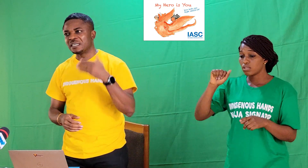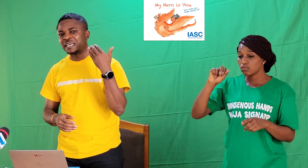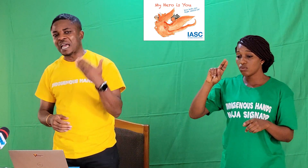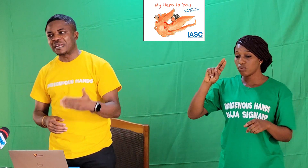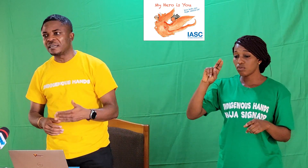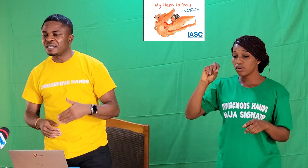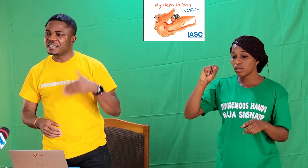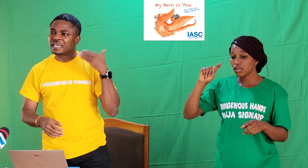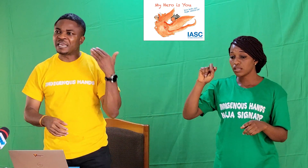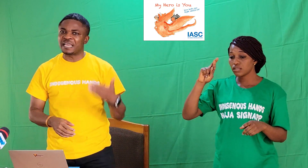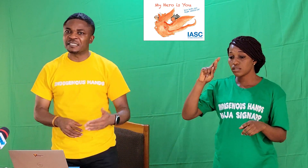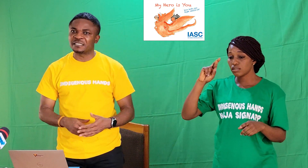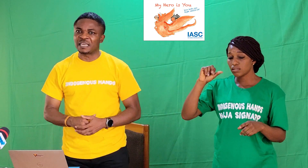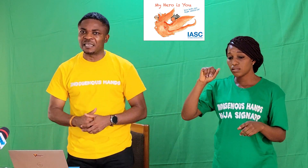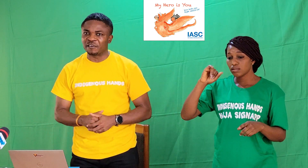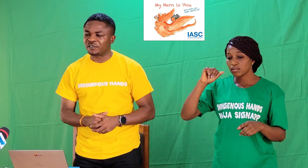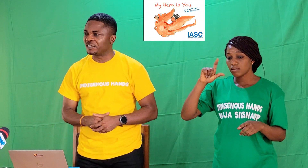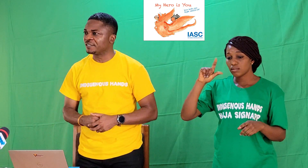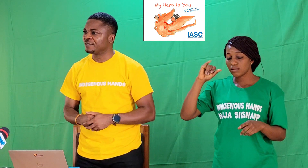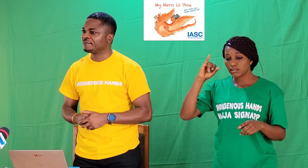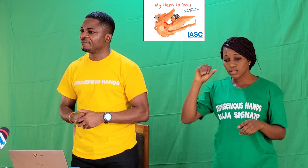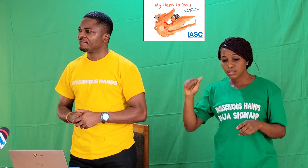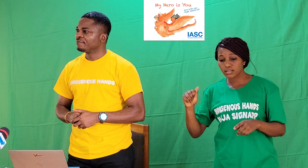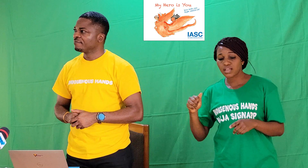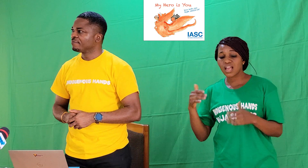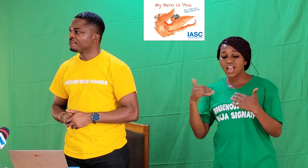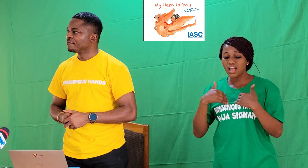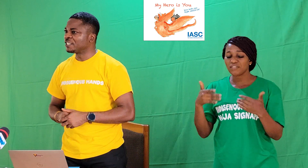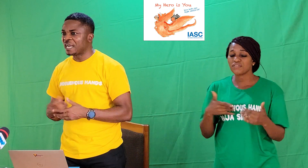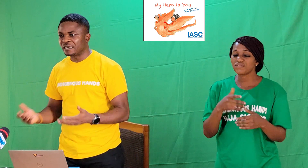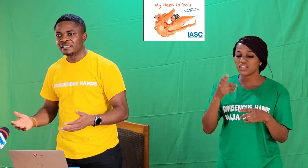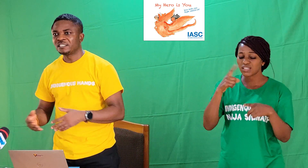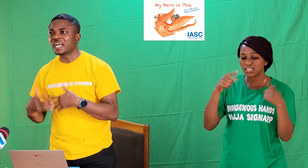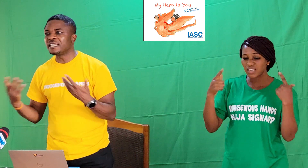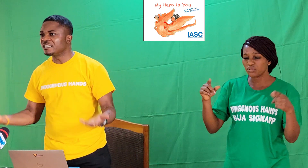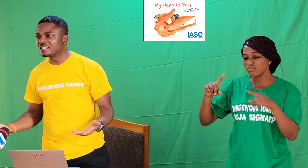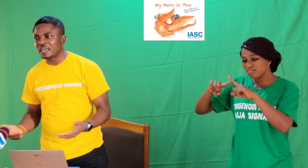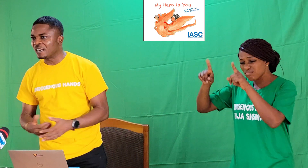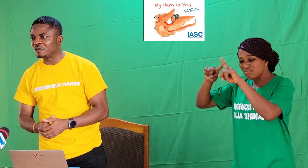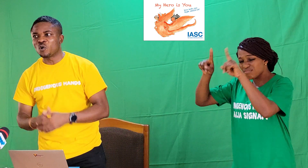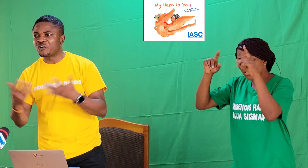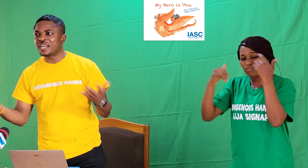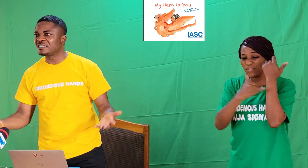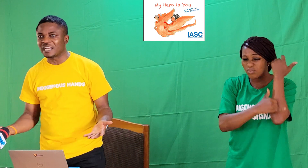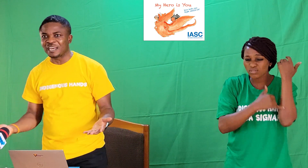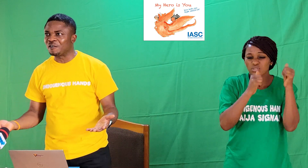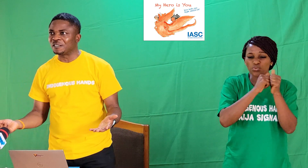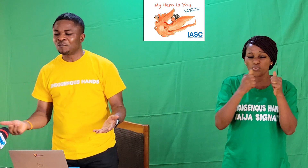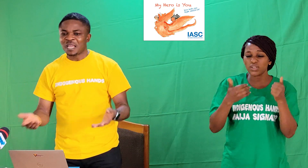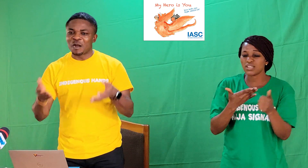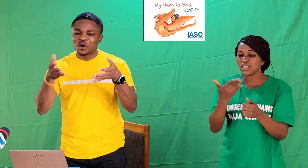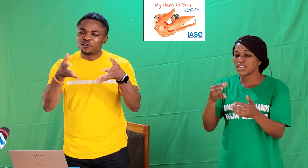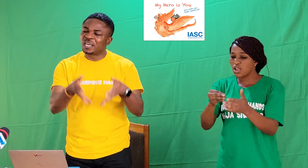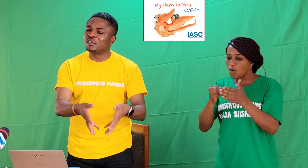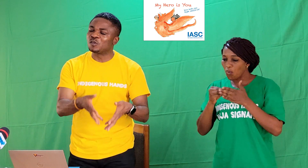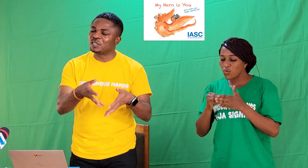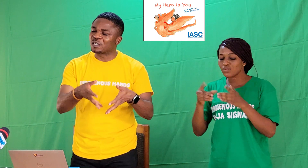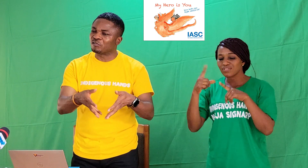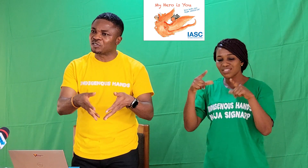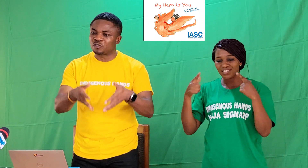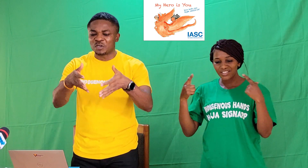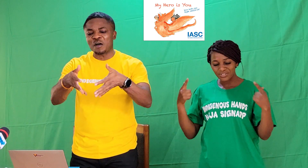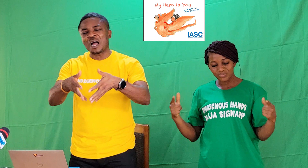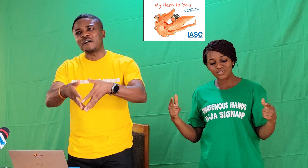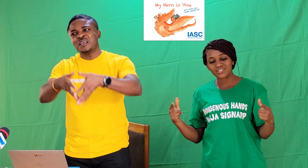Language. Ghana, Ghanaian Sign Language. China, Chinese Sign Language. Korean Sign Language. And when you get into